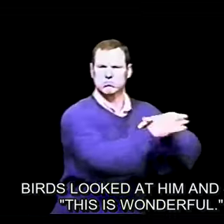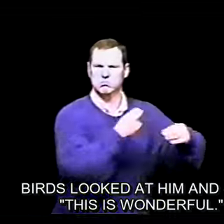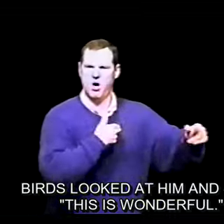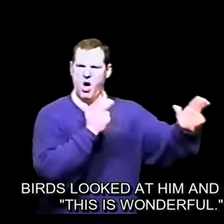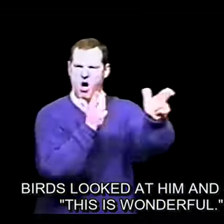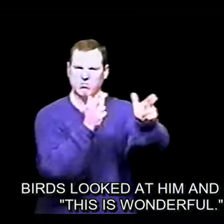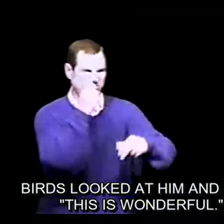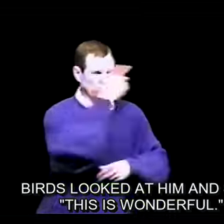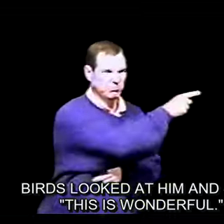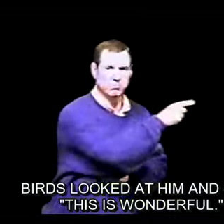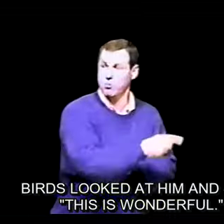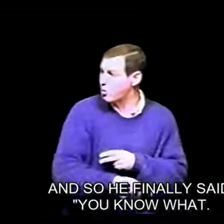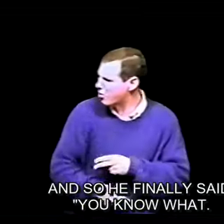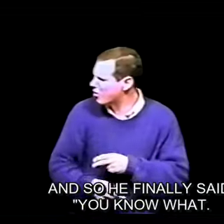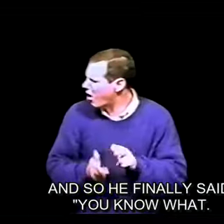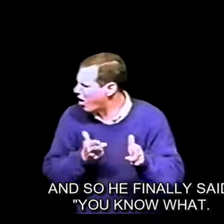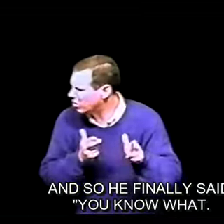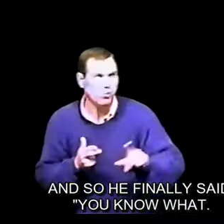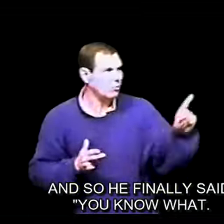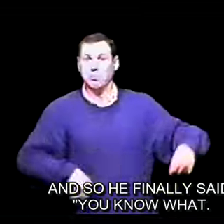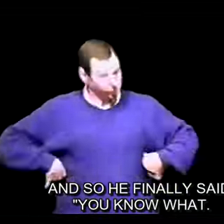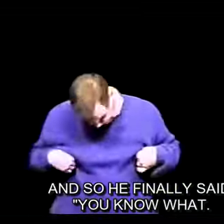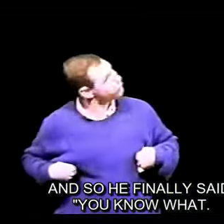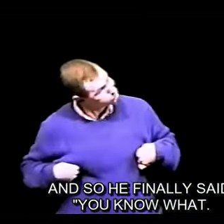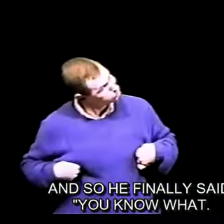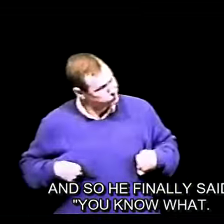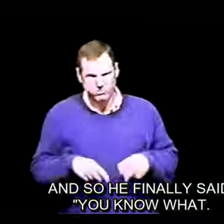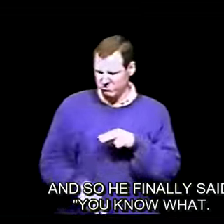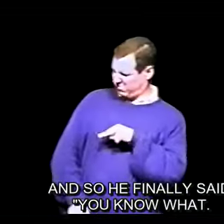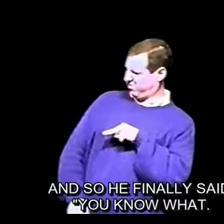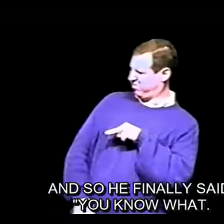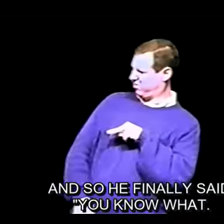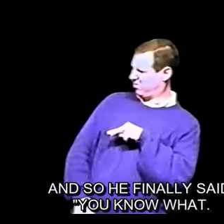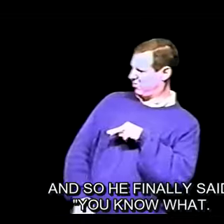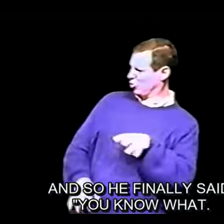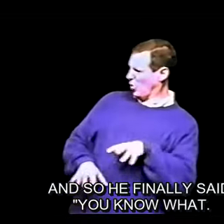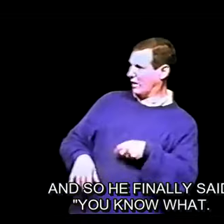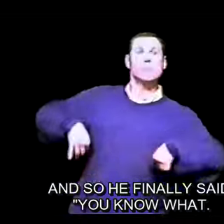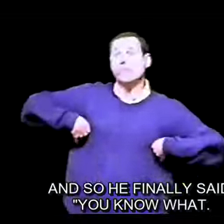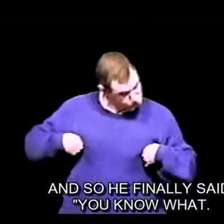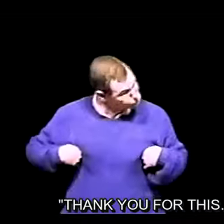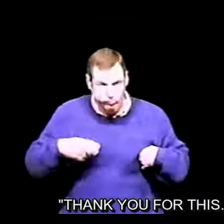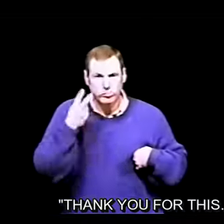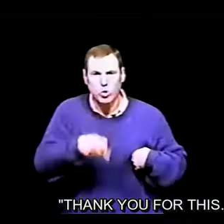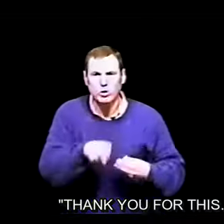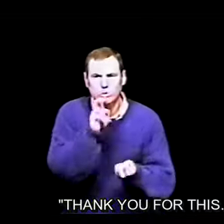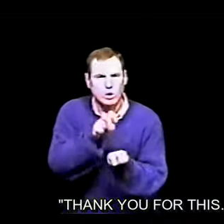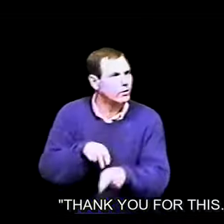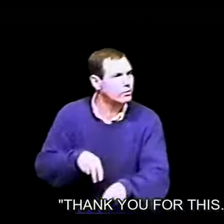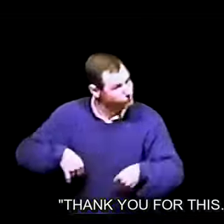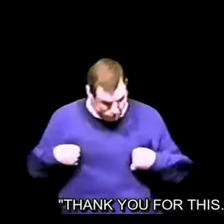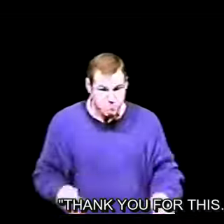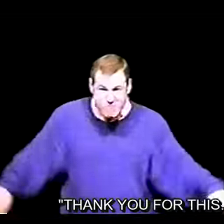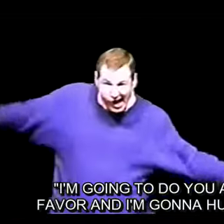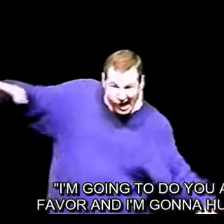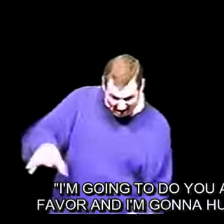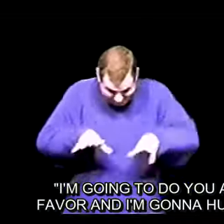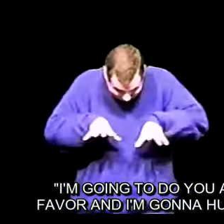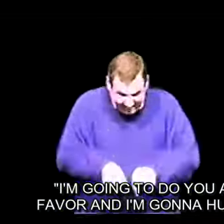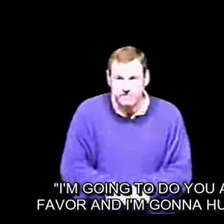wonderful. And so he finally said, you know what? Thank you for this. I'm going to do you a favor, and I'm going to